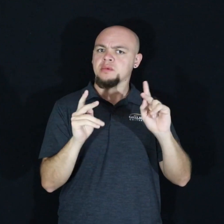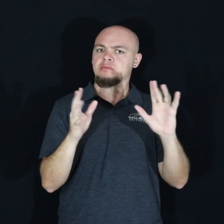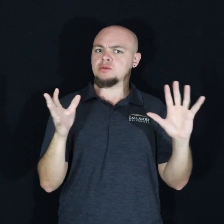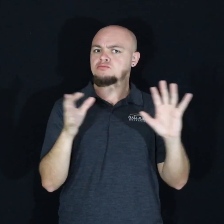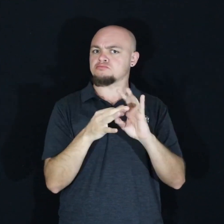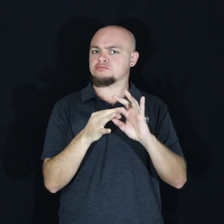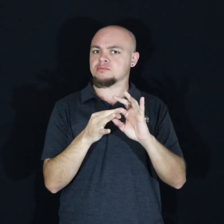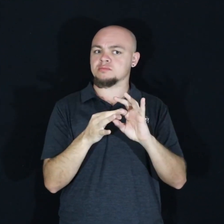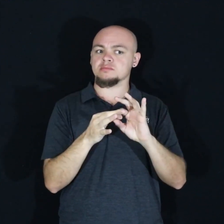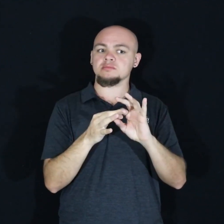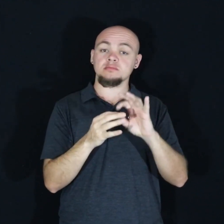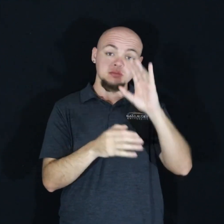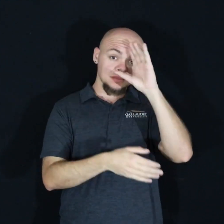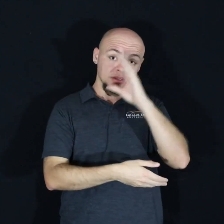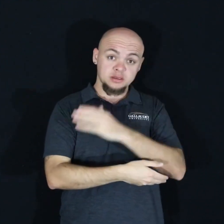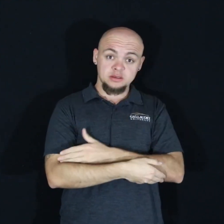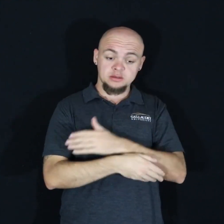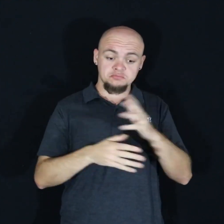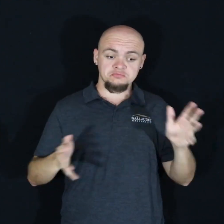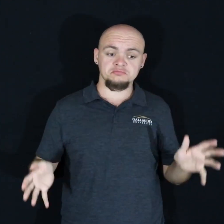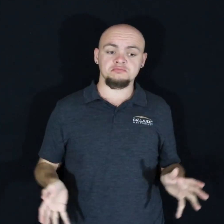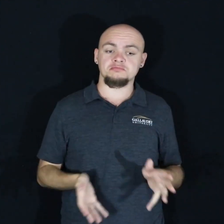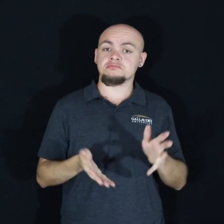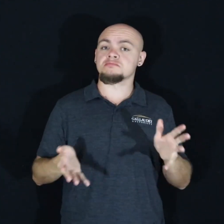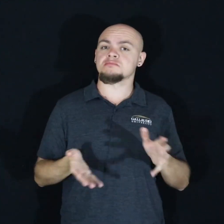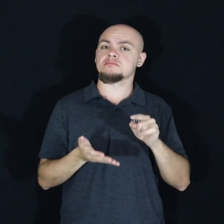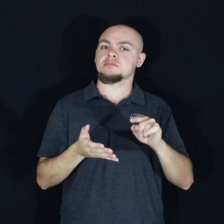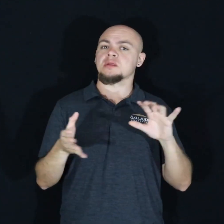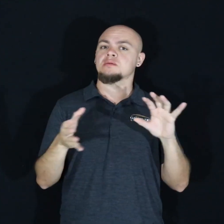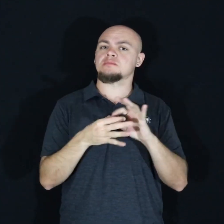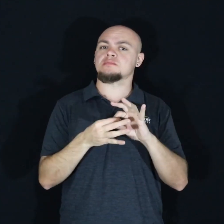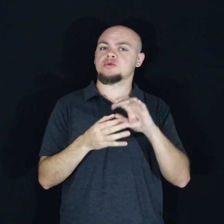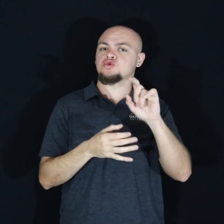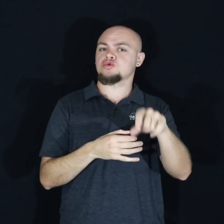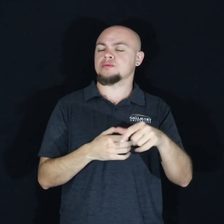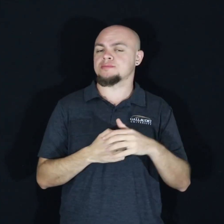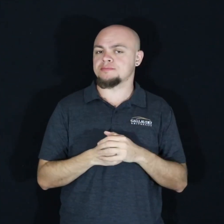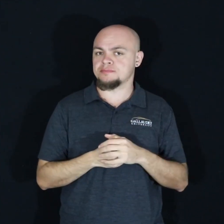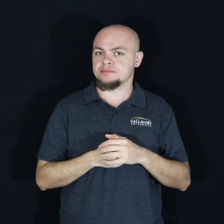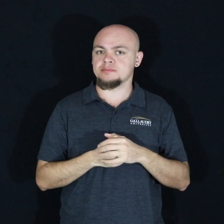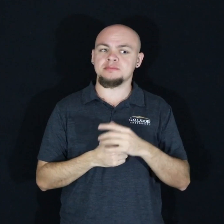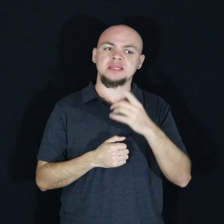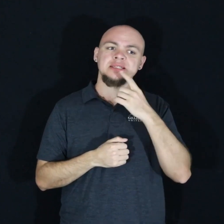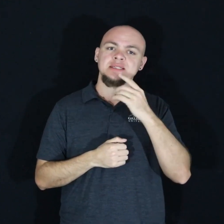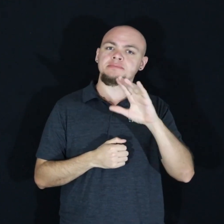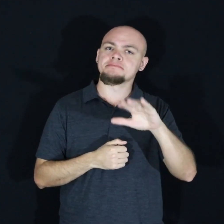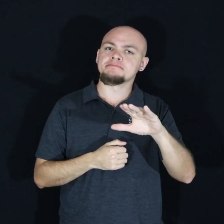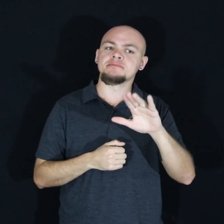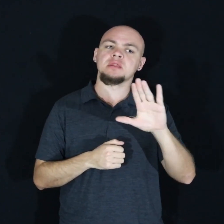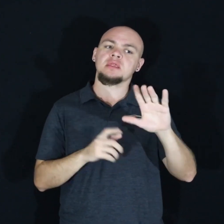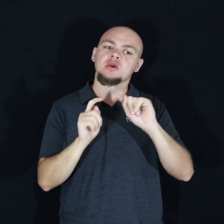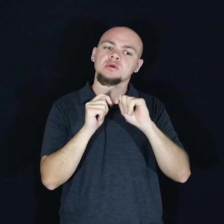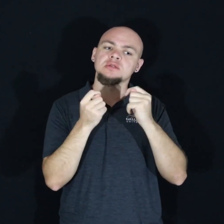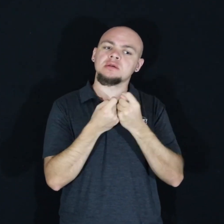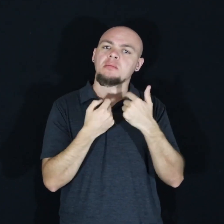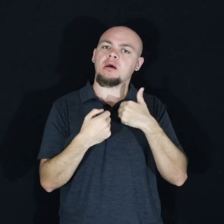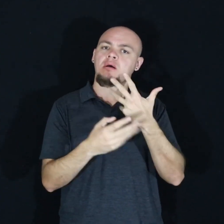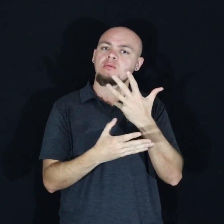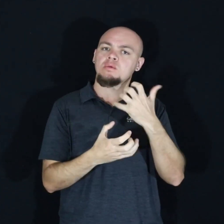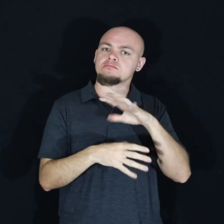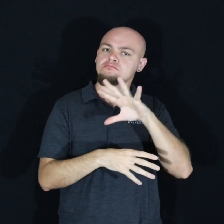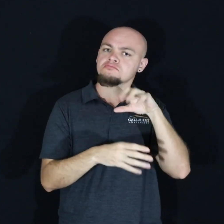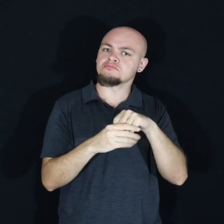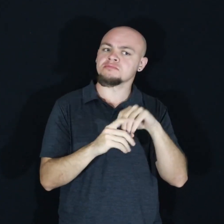and to nudge our sons to identify with those heroines and to say, I want to be on their team,